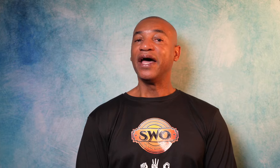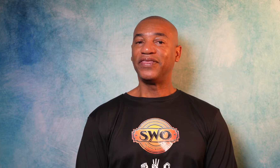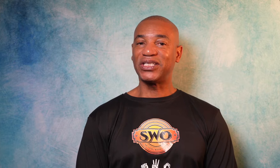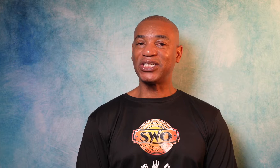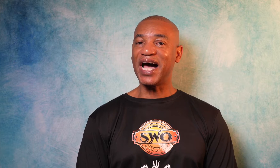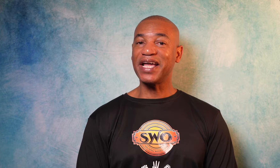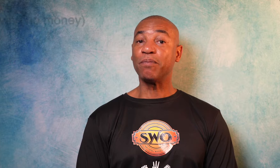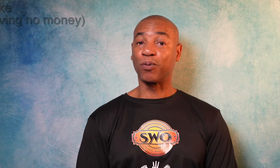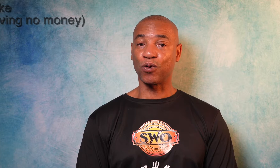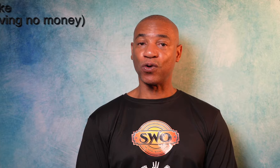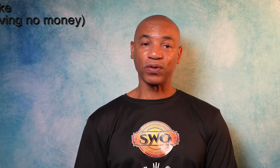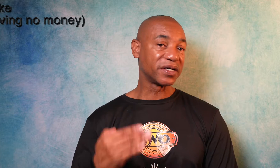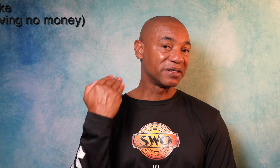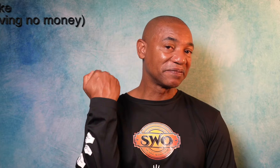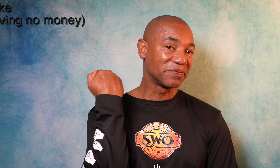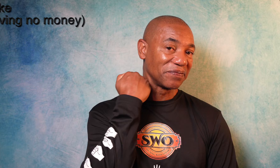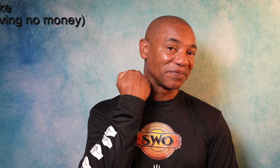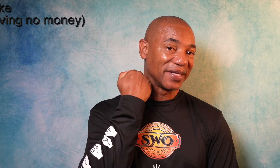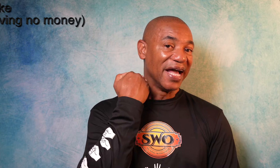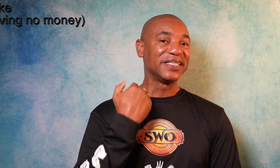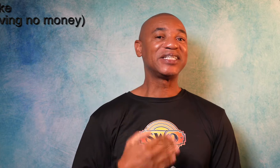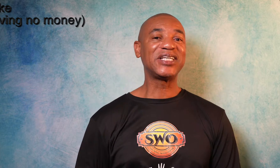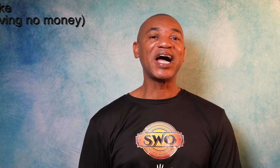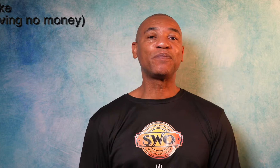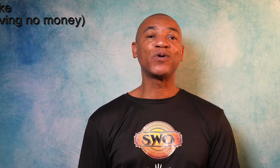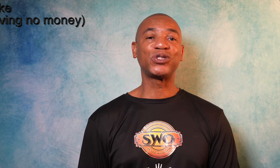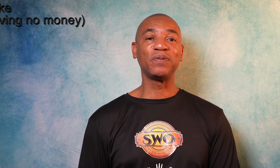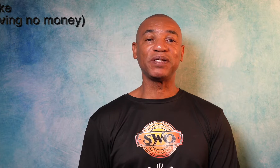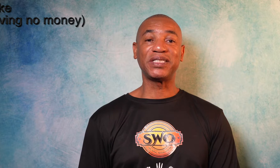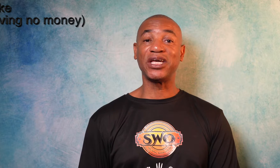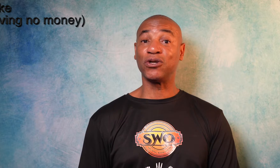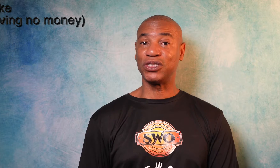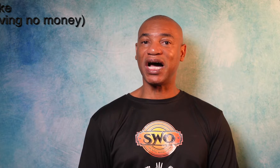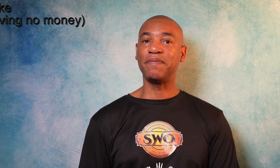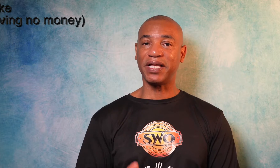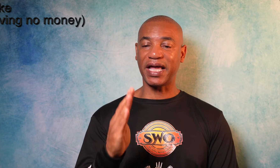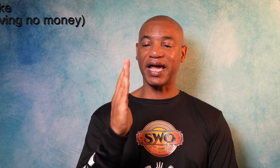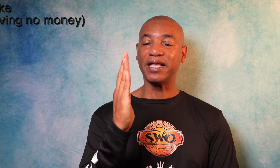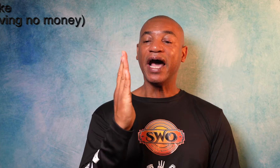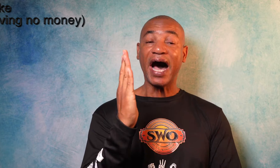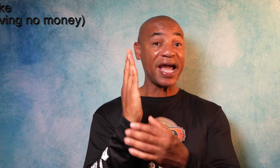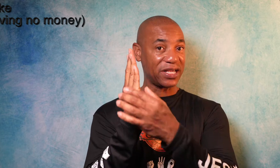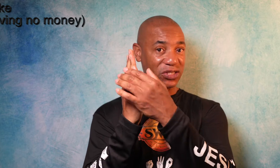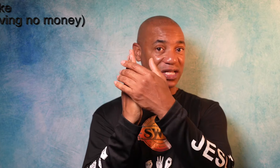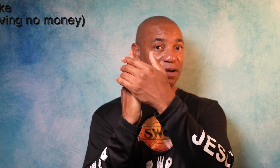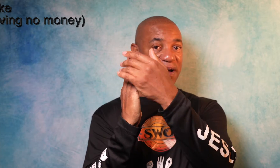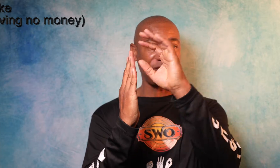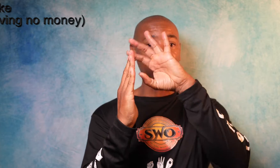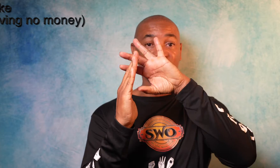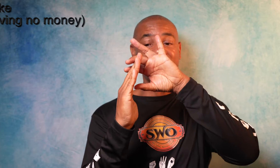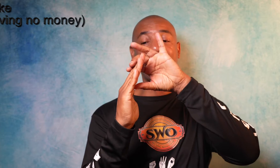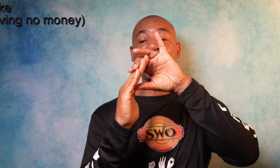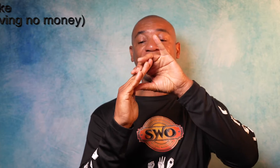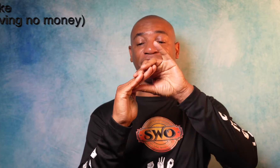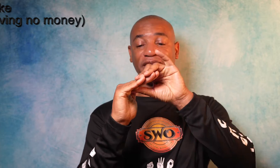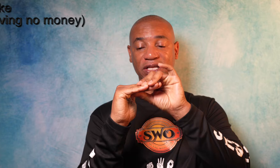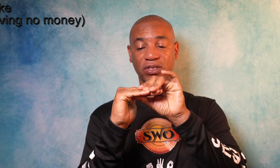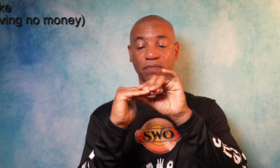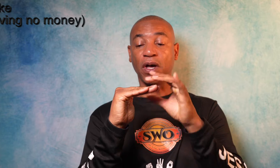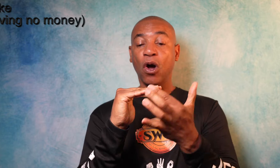The sign broke. To sign broke, simply take your dominant hand. I extend out my fingers. Now I flex them.